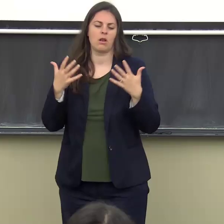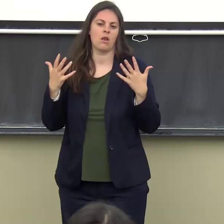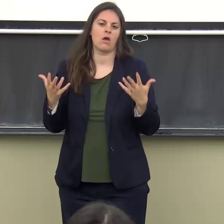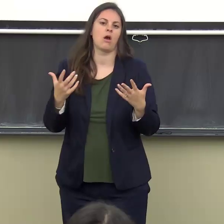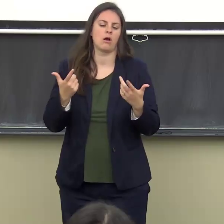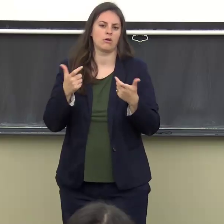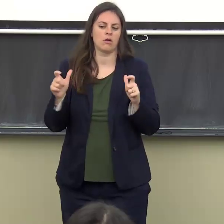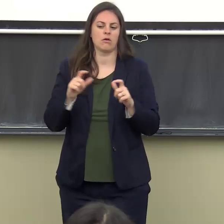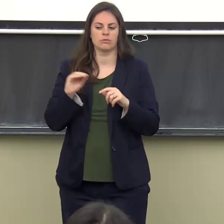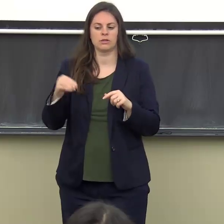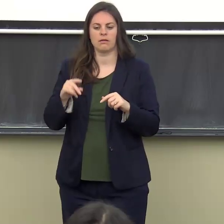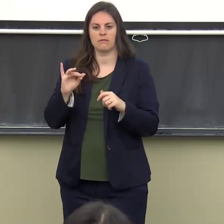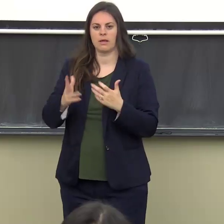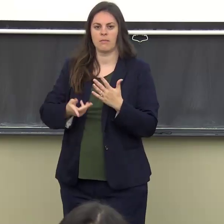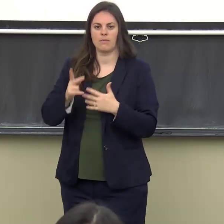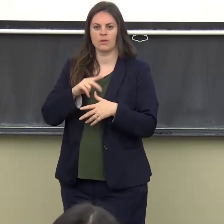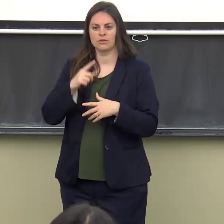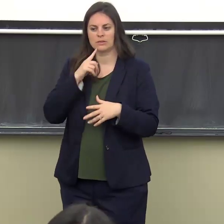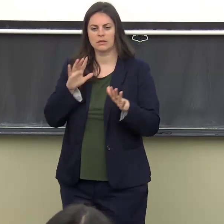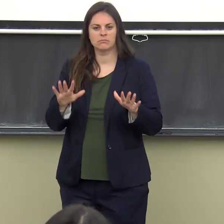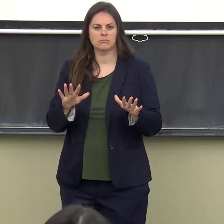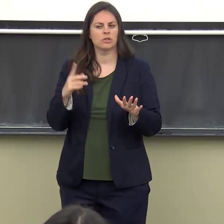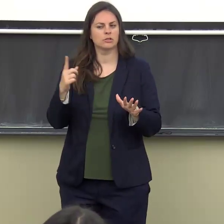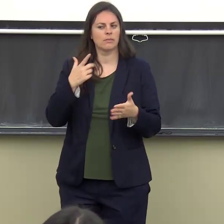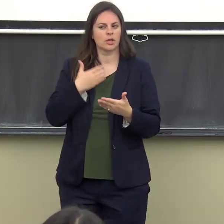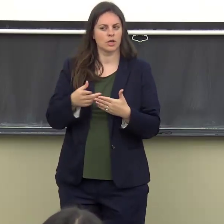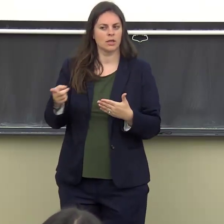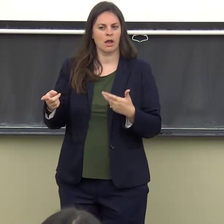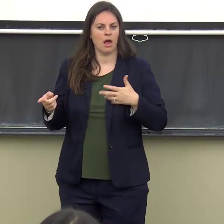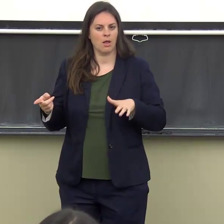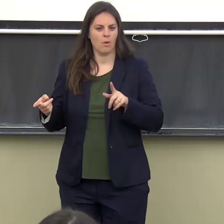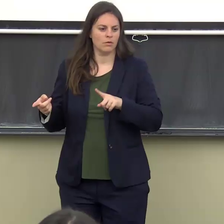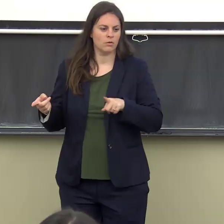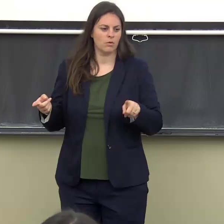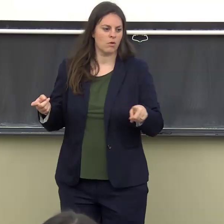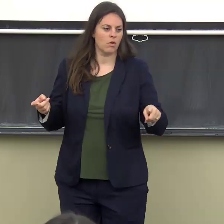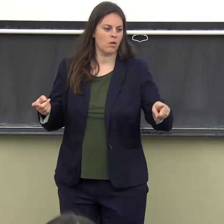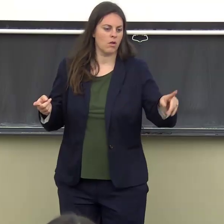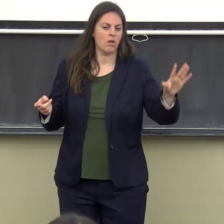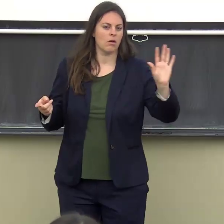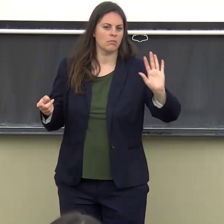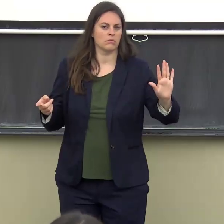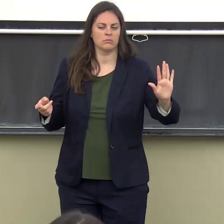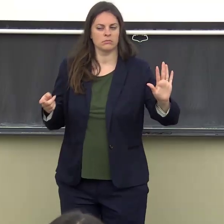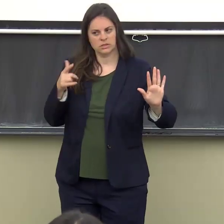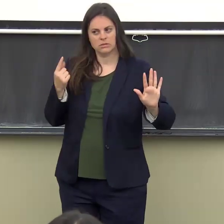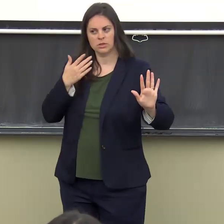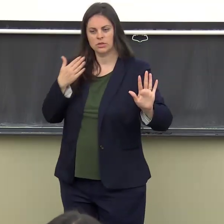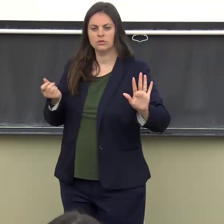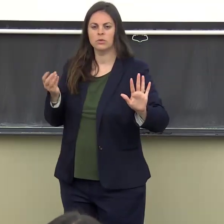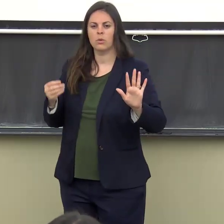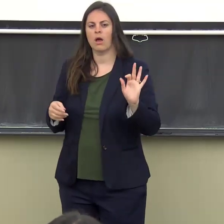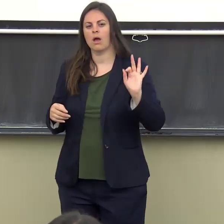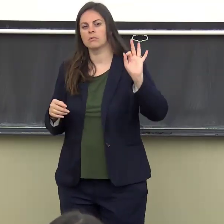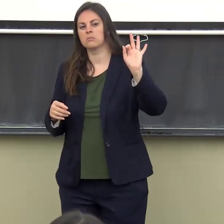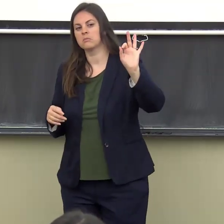population who just want to be like, you know what? There's something good in here. I'm not willing to go down that road. So I think I just offer that as another little